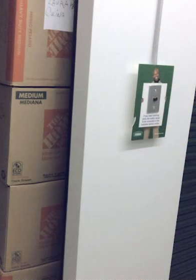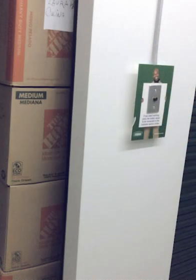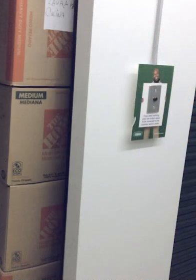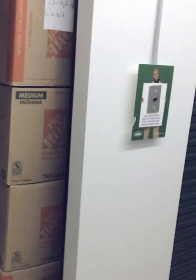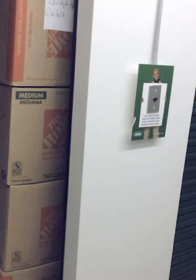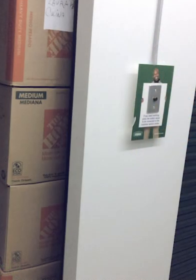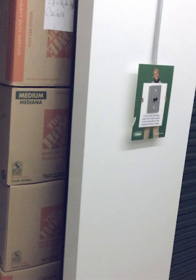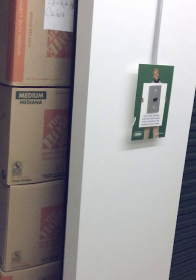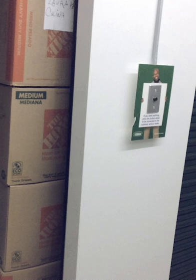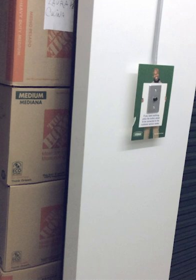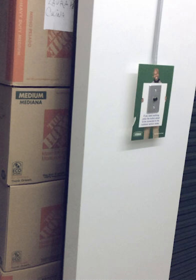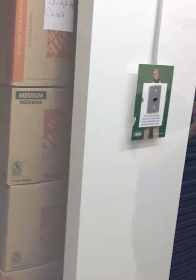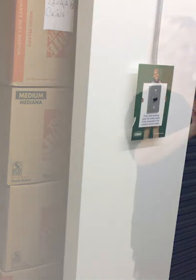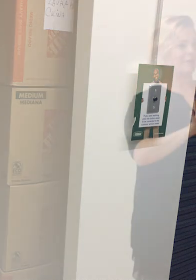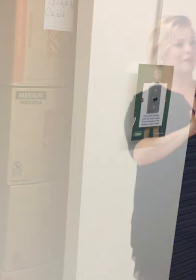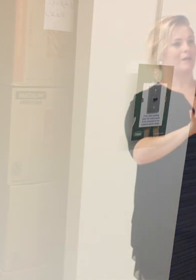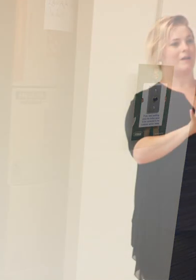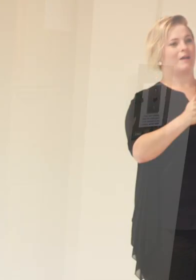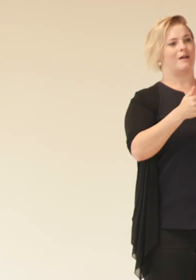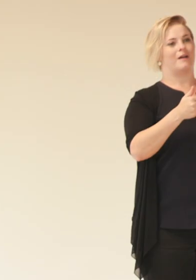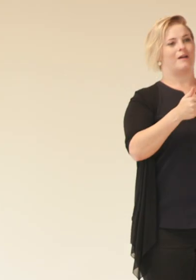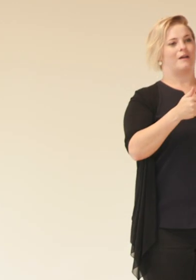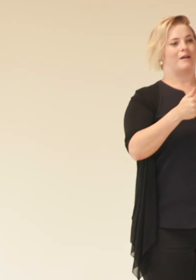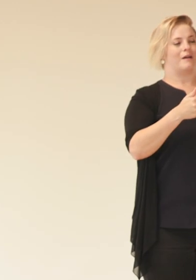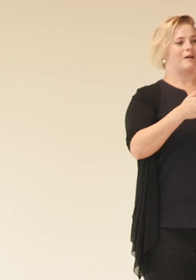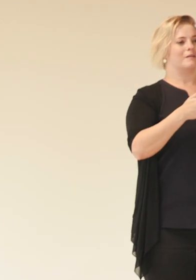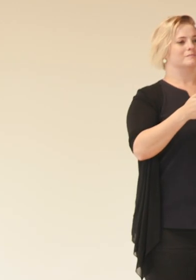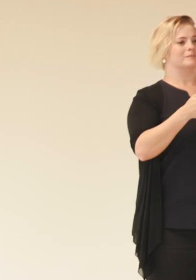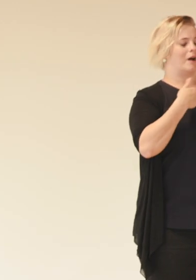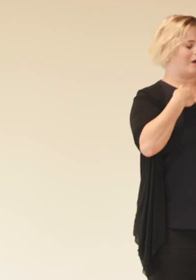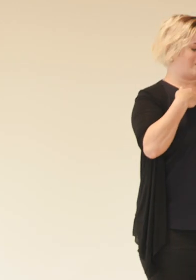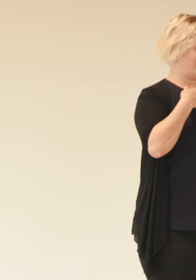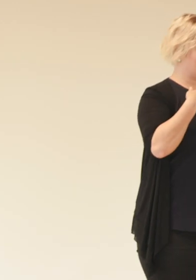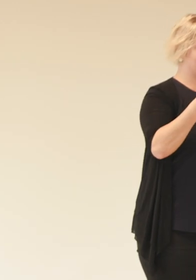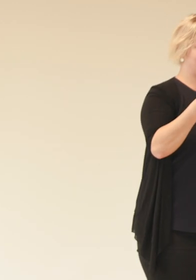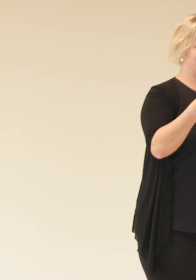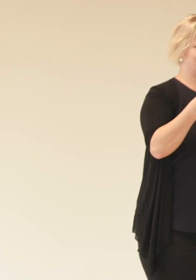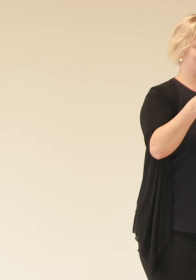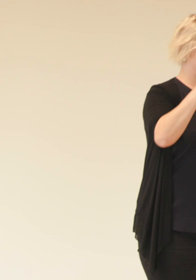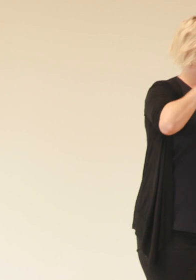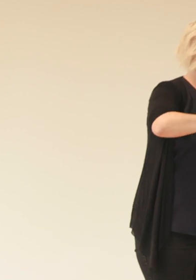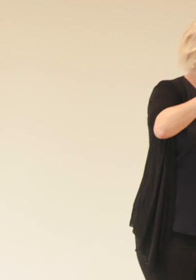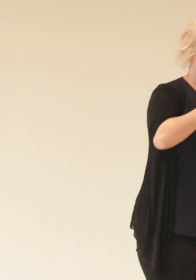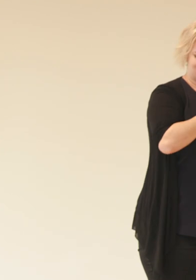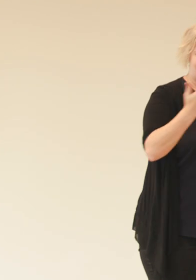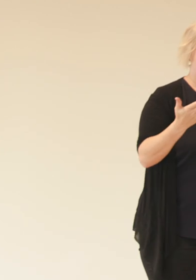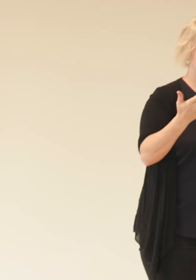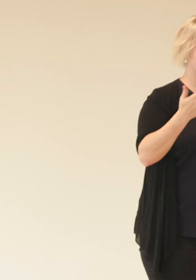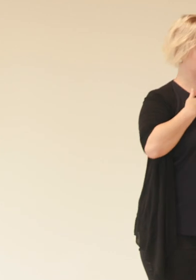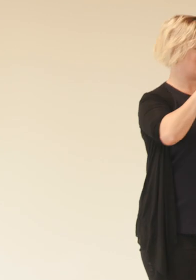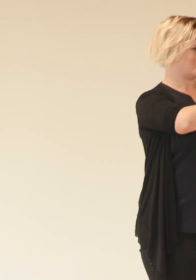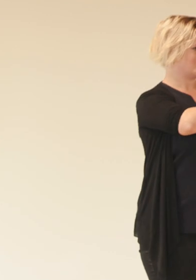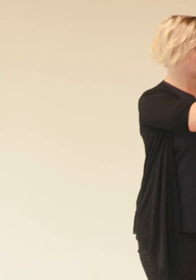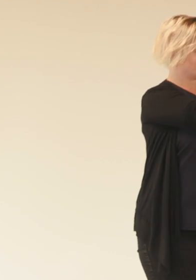I packed my things. I lovingly left the marriage. I decided to travel the world. I put